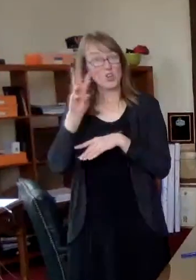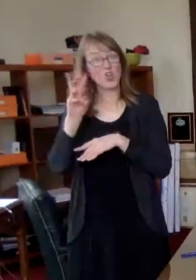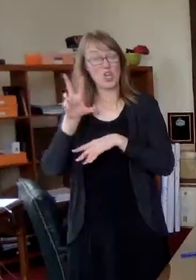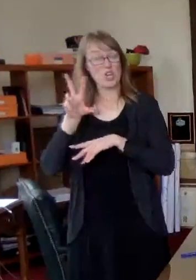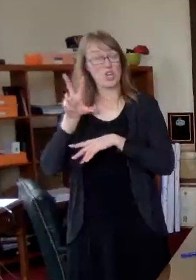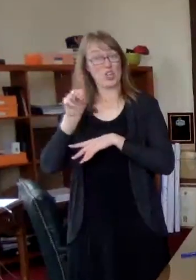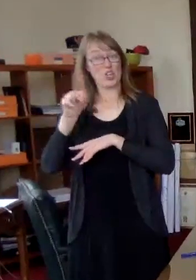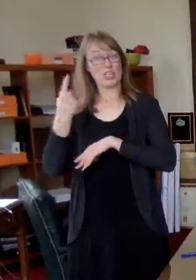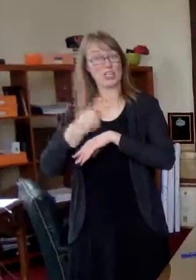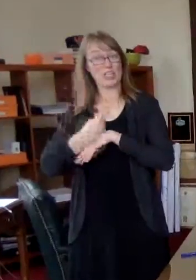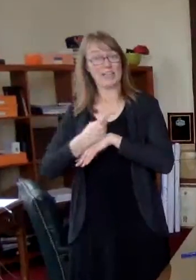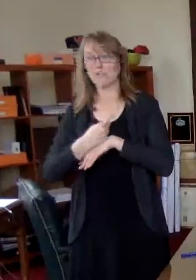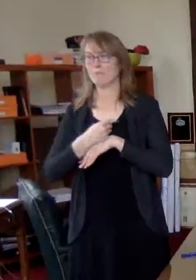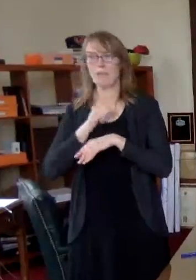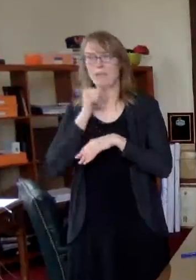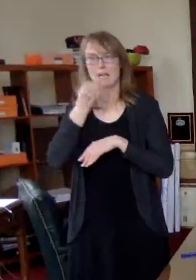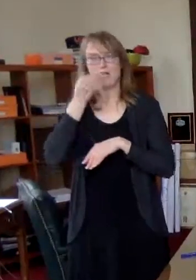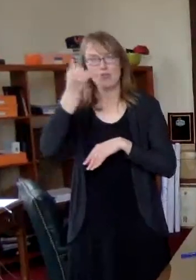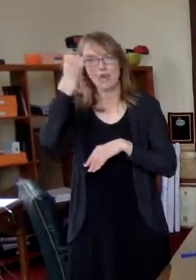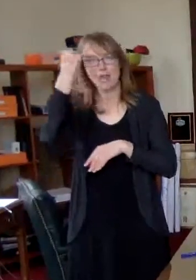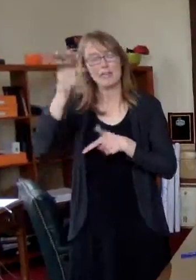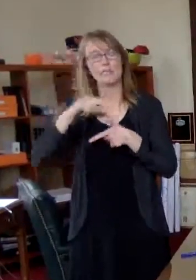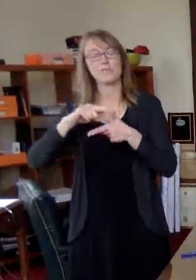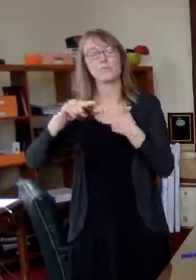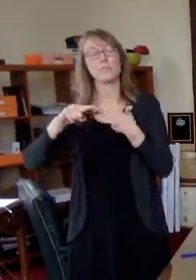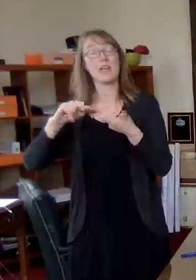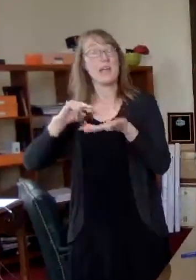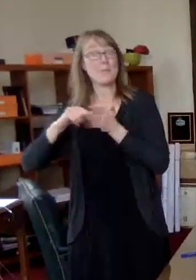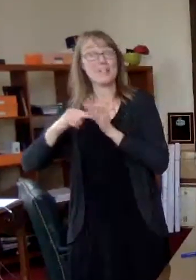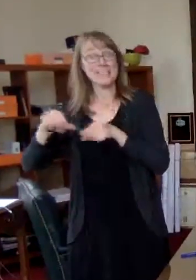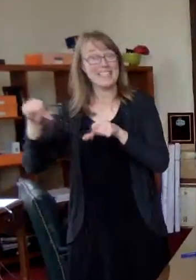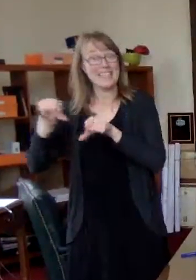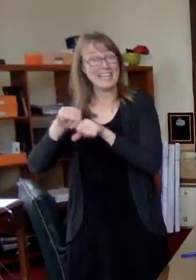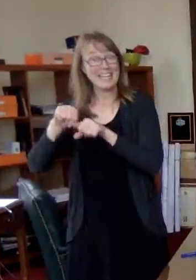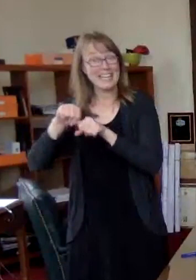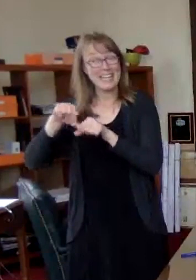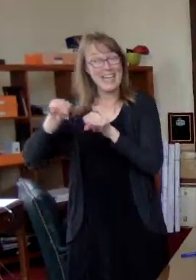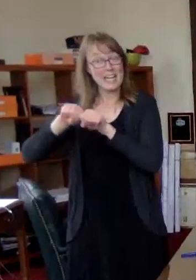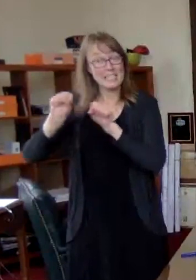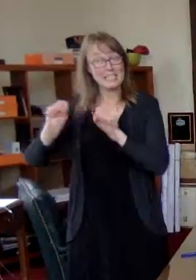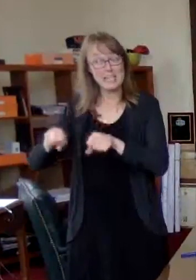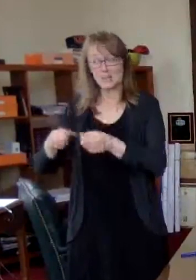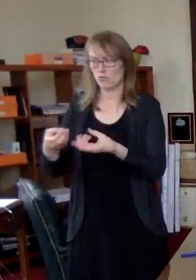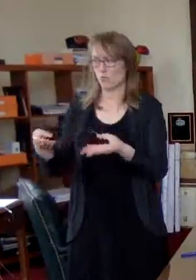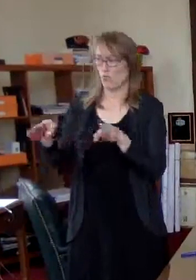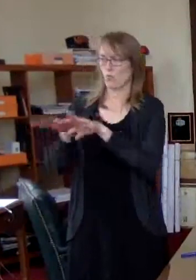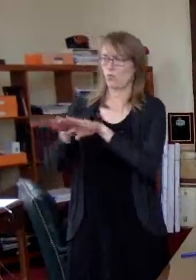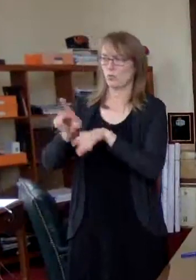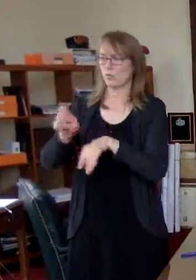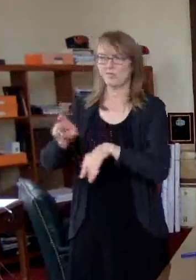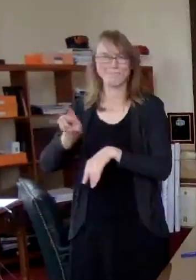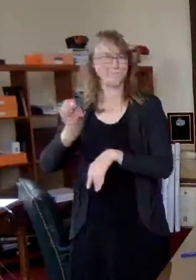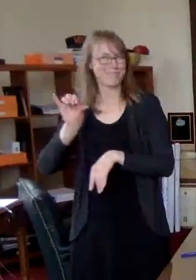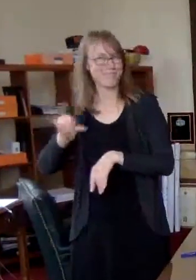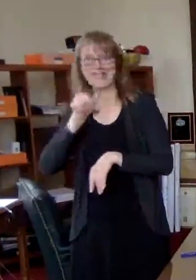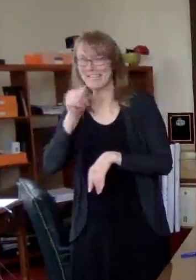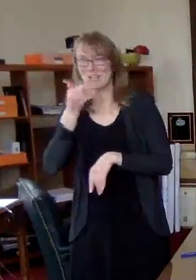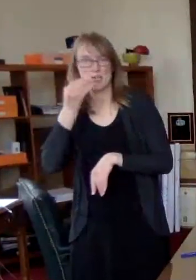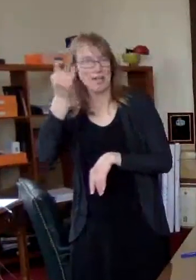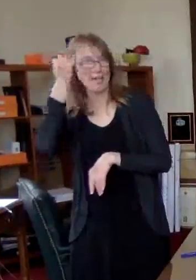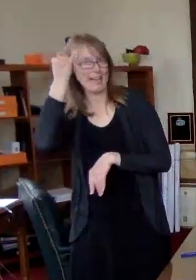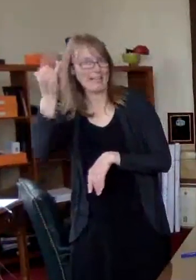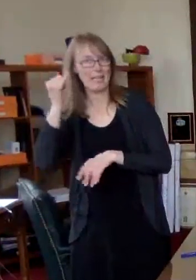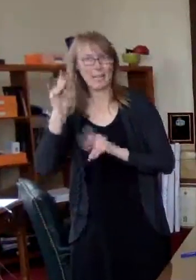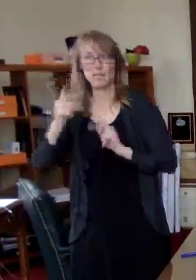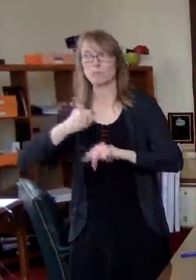stations. I don't think that's a good idea. People, first responders, a lot of people who still are providing essential services have to get to work. They've got to be able to